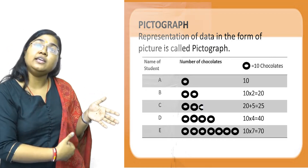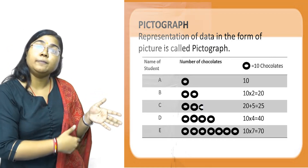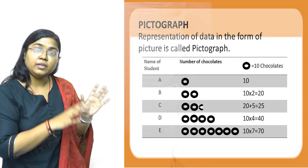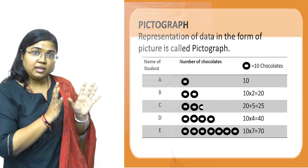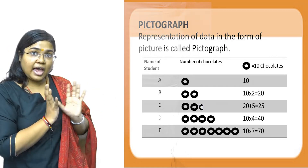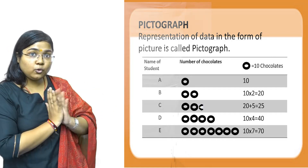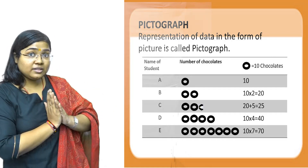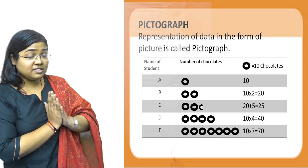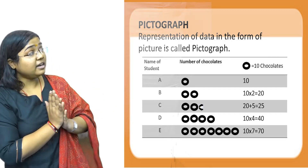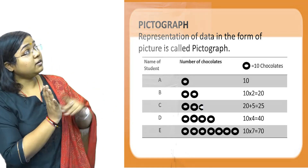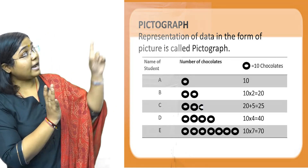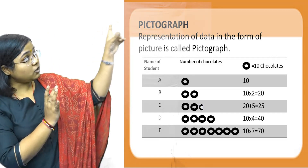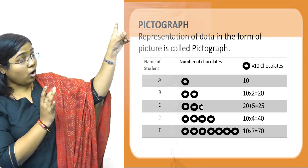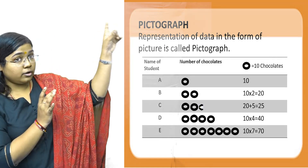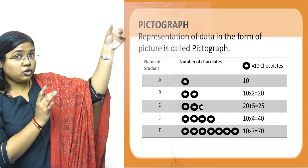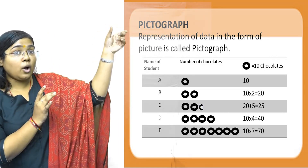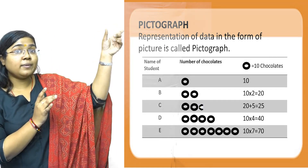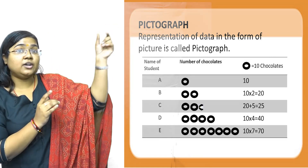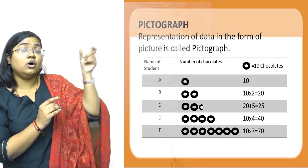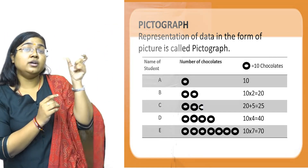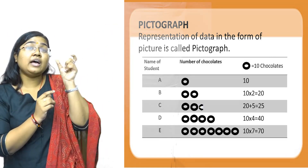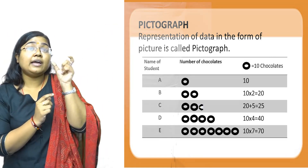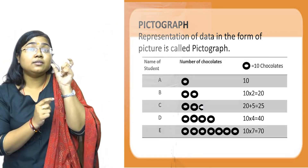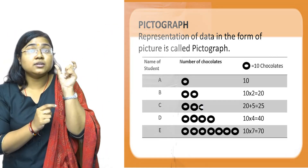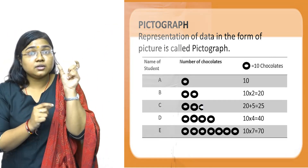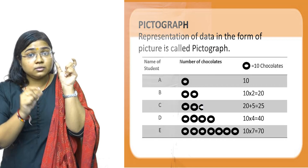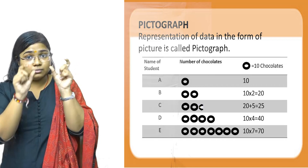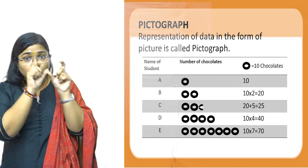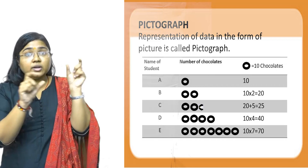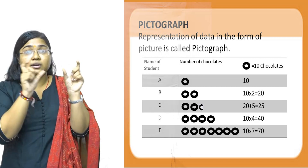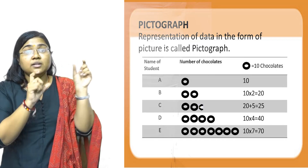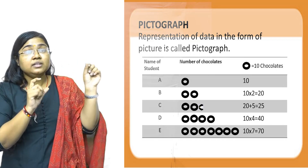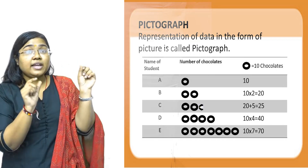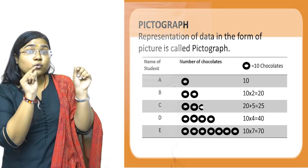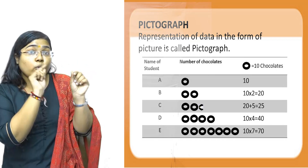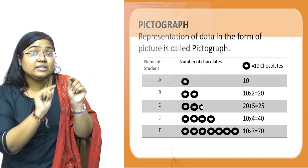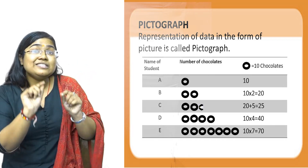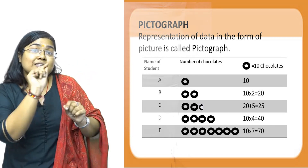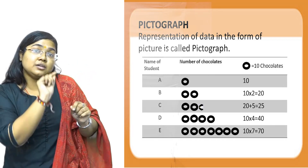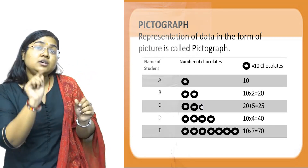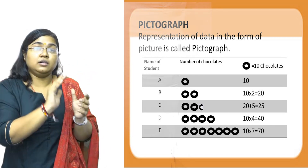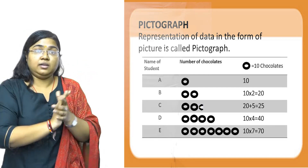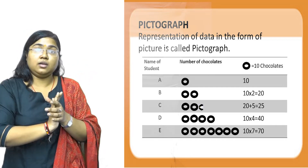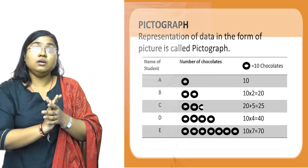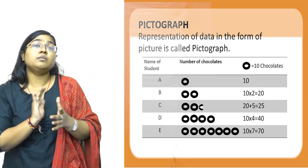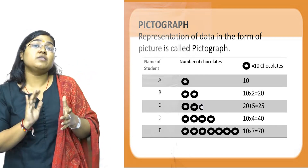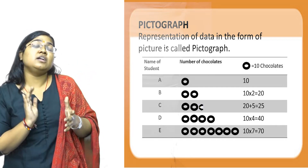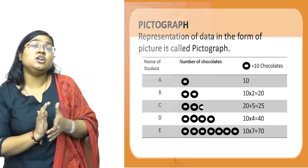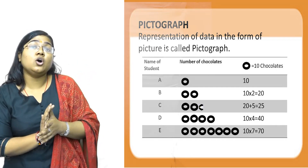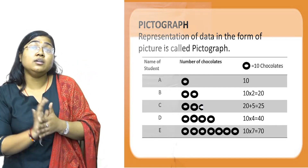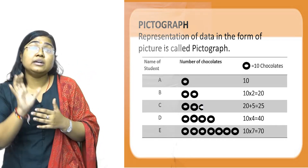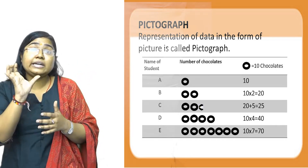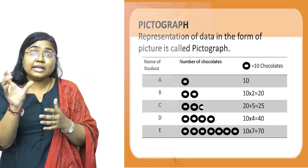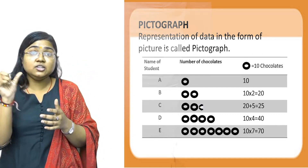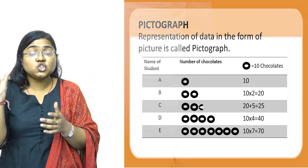and E. And you can see at the right corner, top right corner, I have noted that one circle here